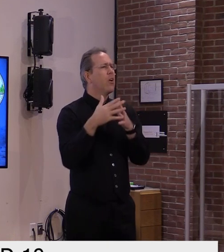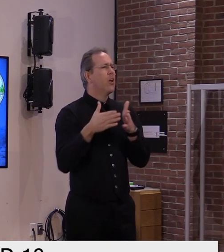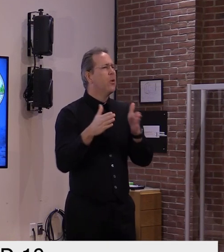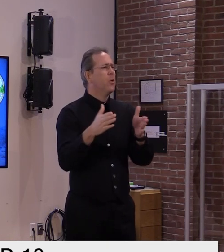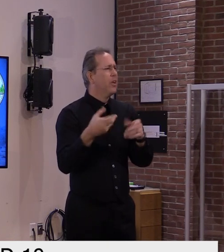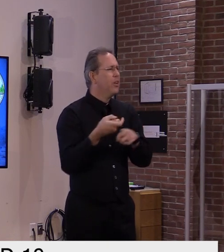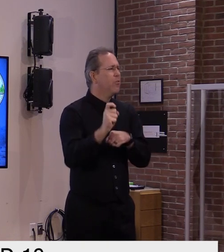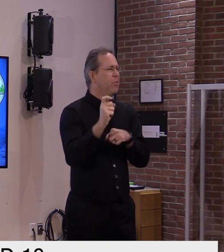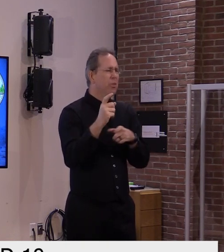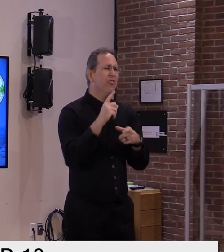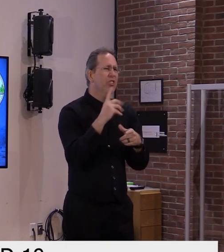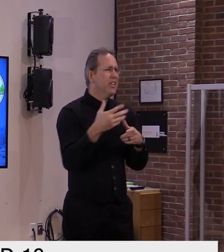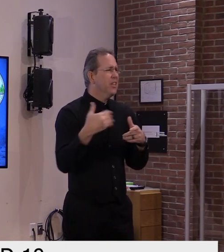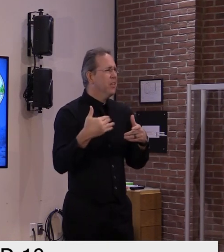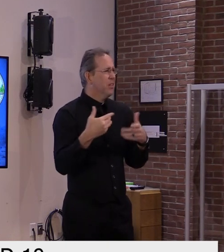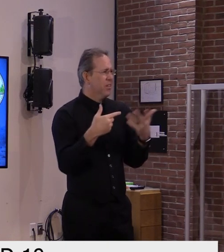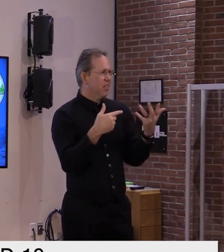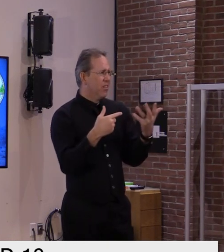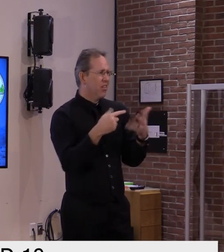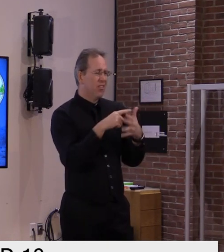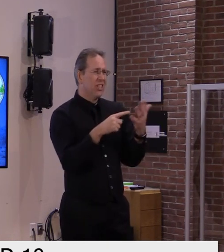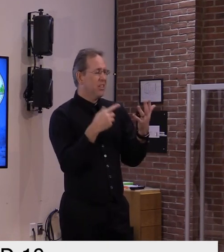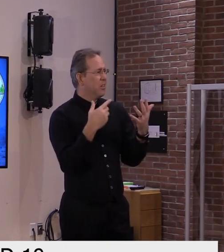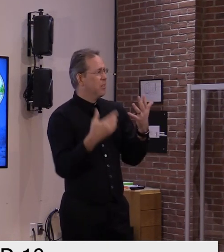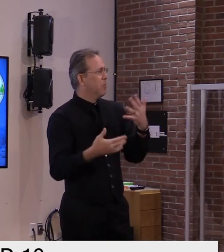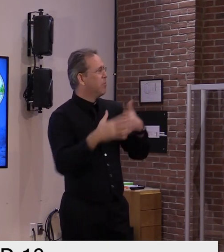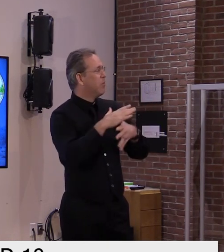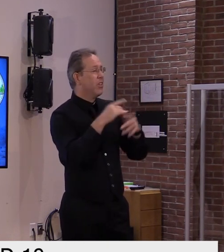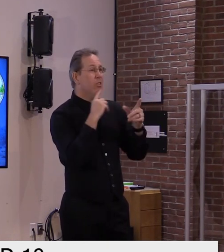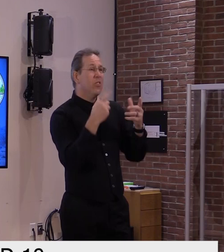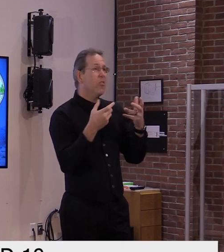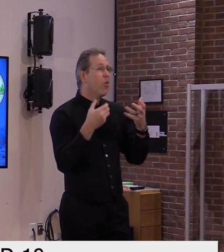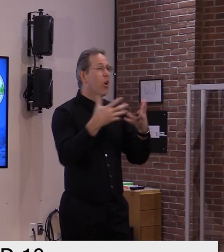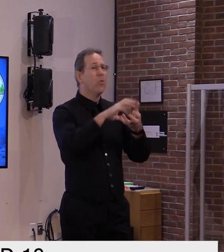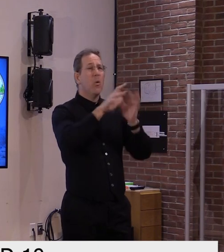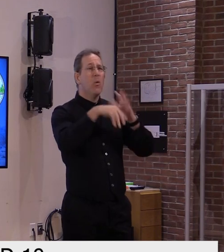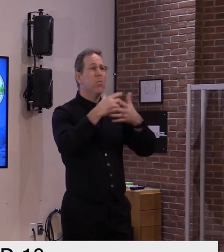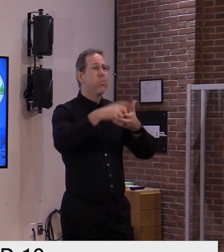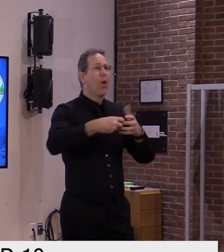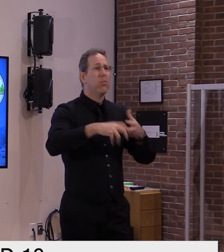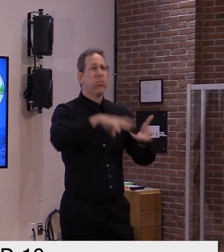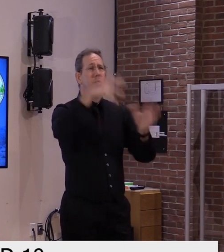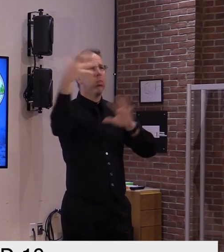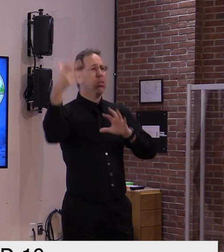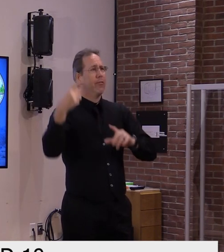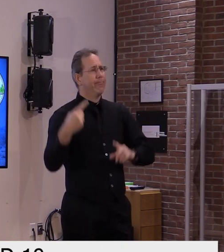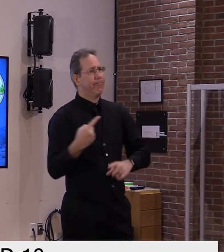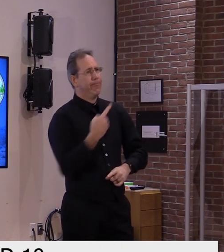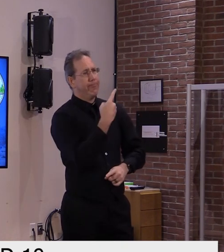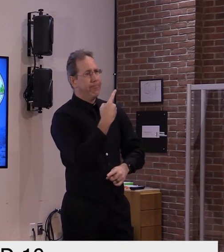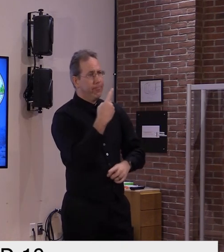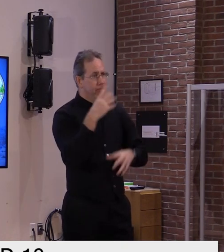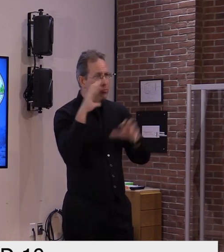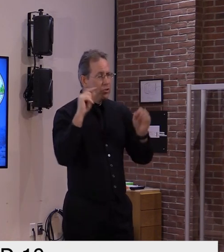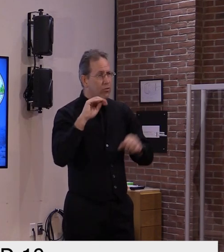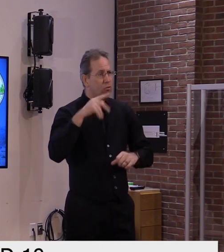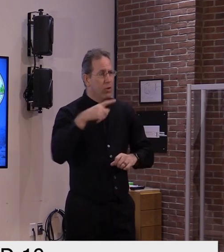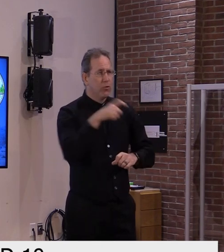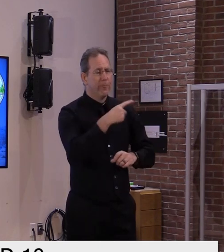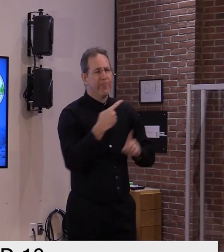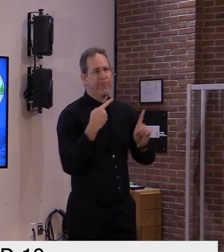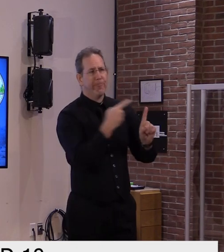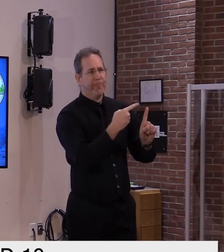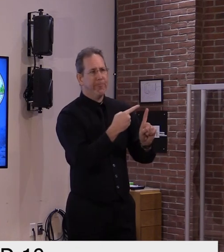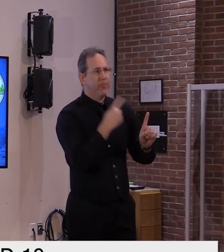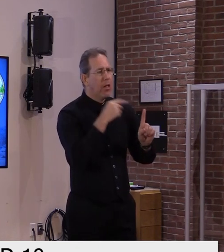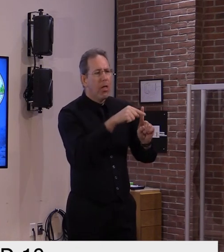a major role in this insurrection. And if I could ask whether